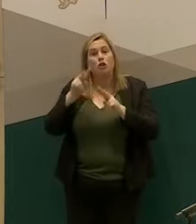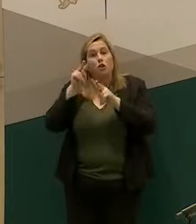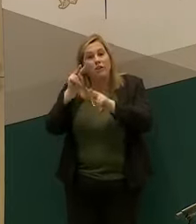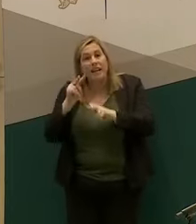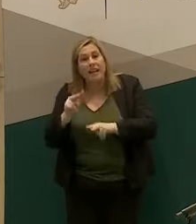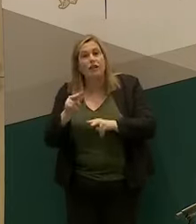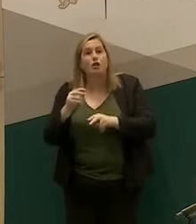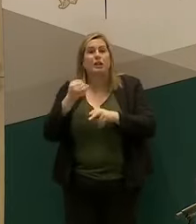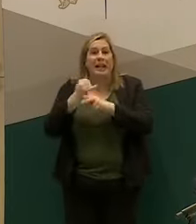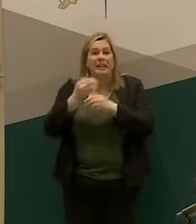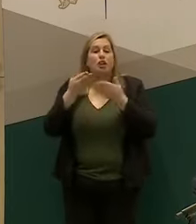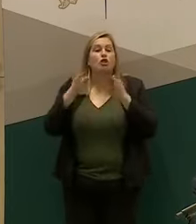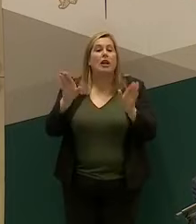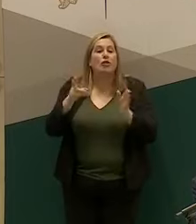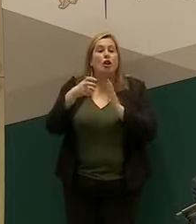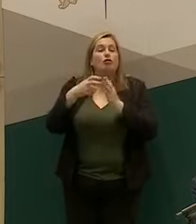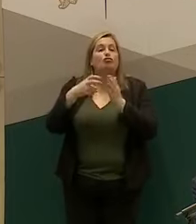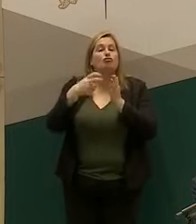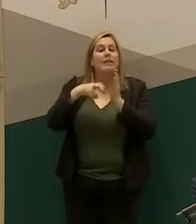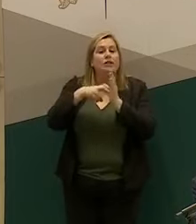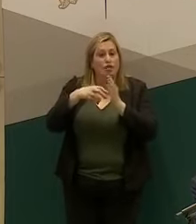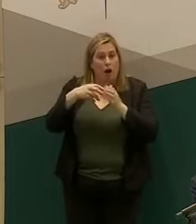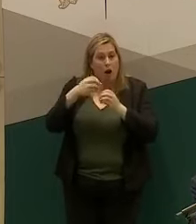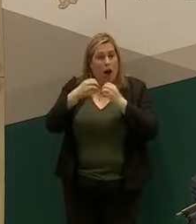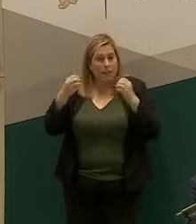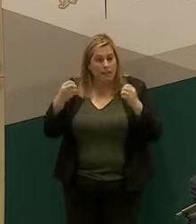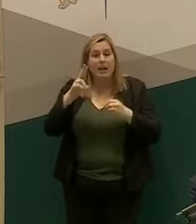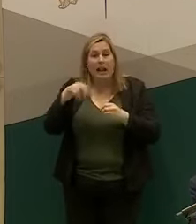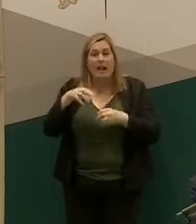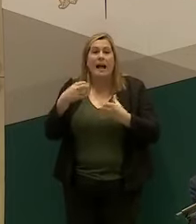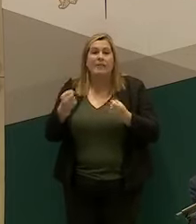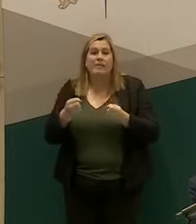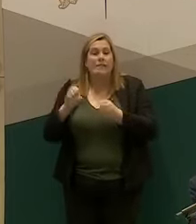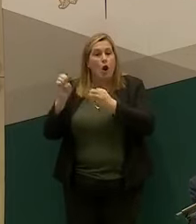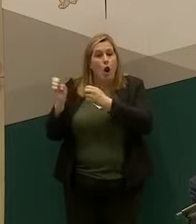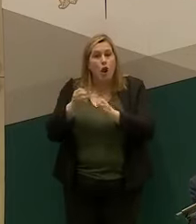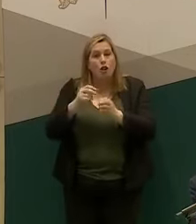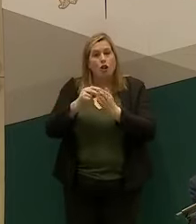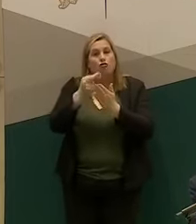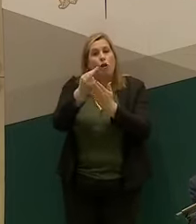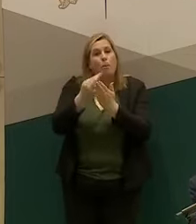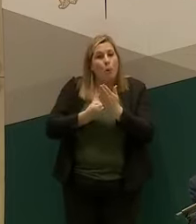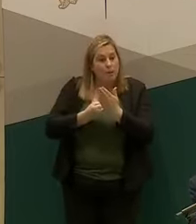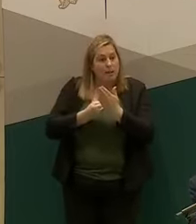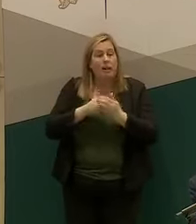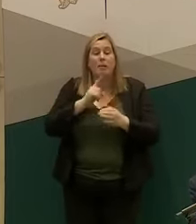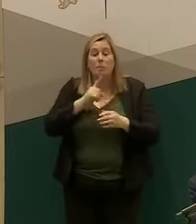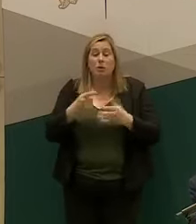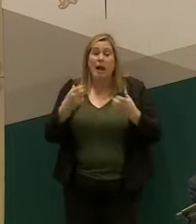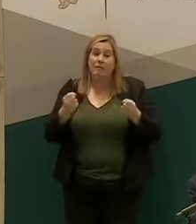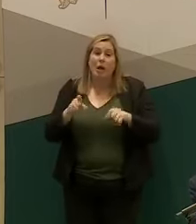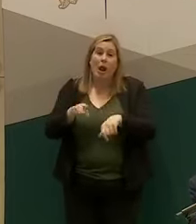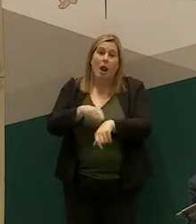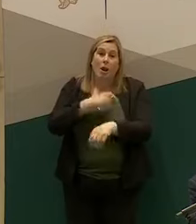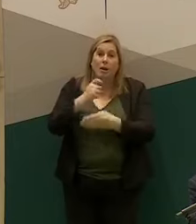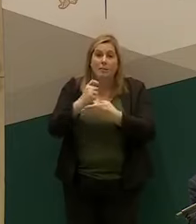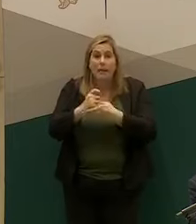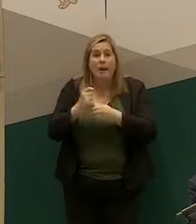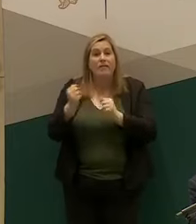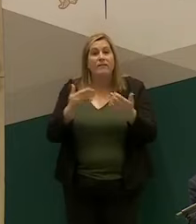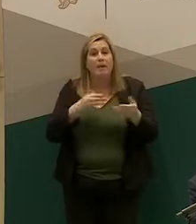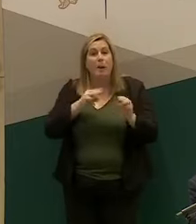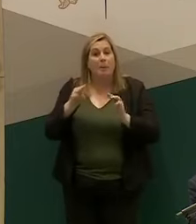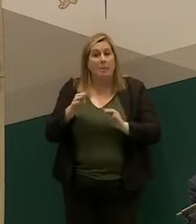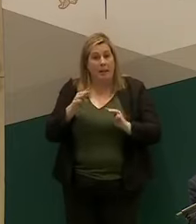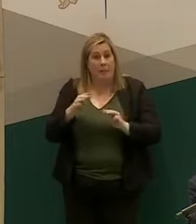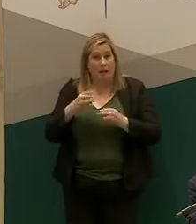General Register Office, so we can have early reporting, so that we have as much complete data as possible. There is a longer time available to people in this country than